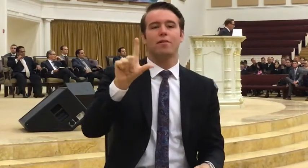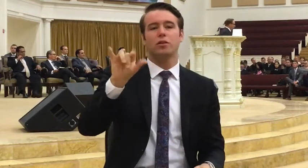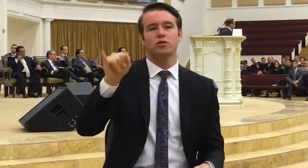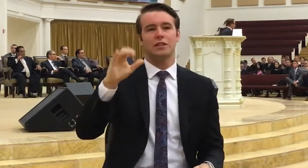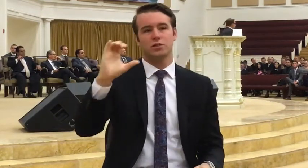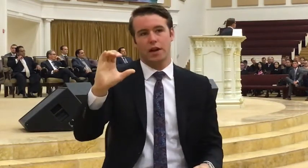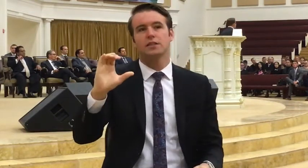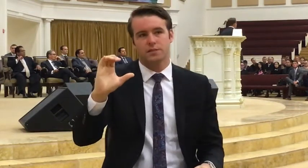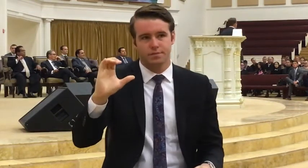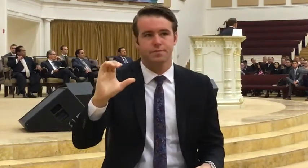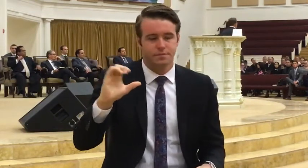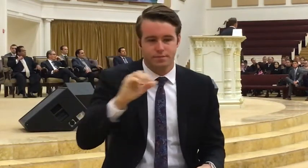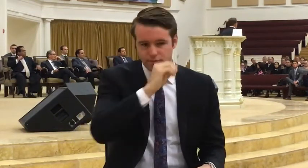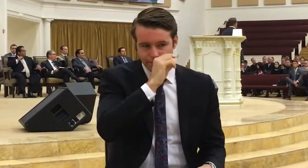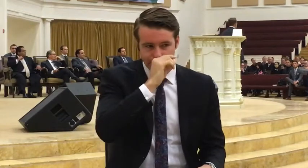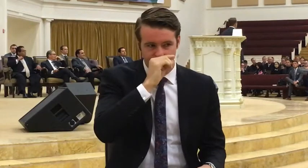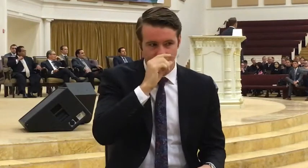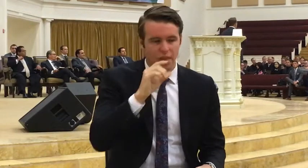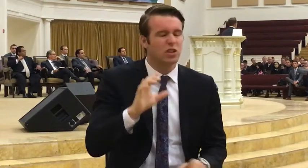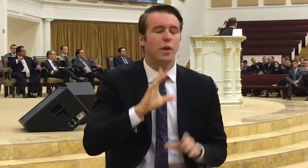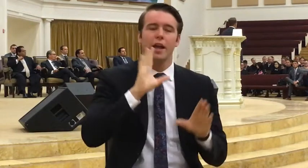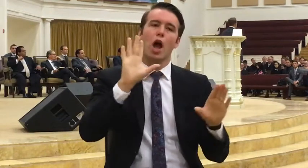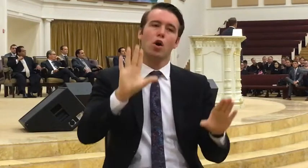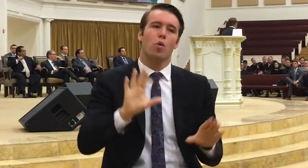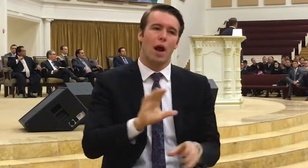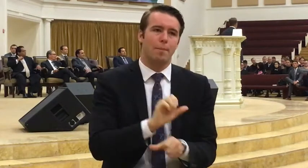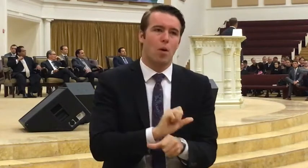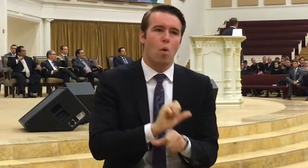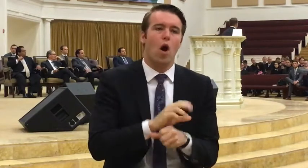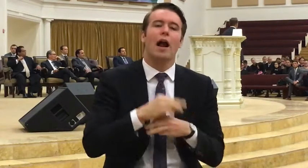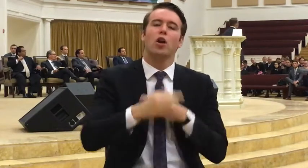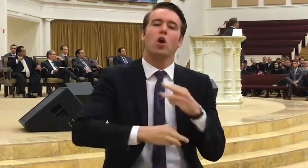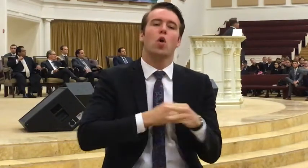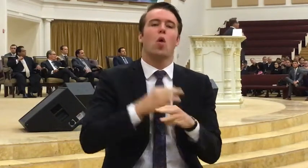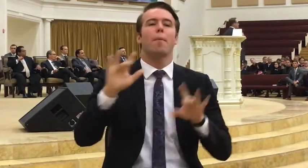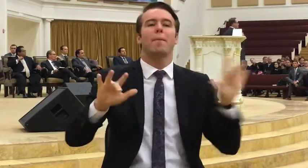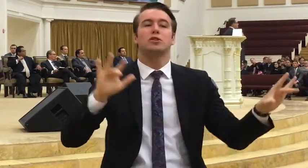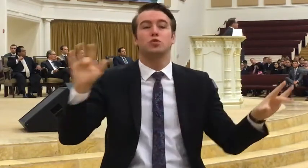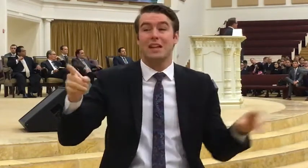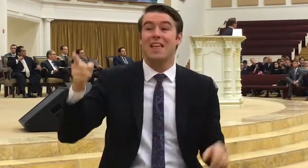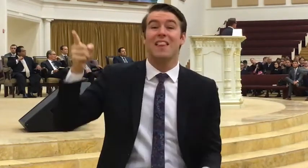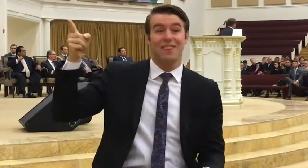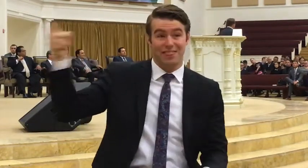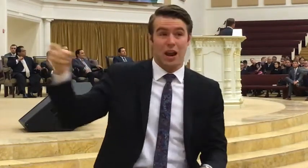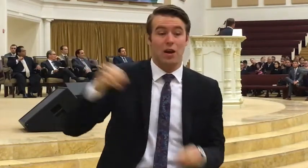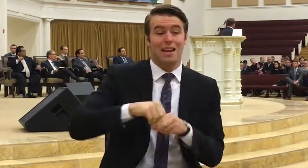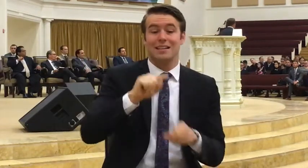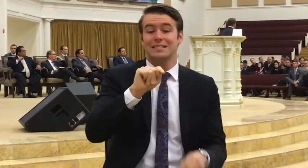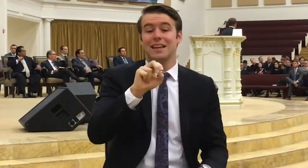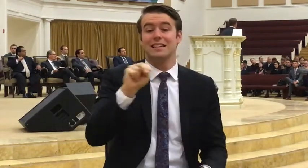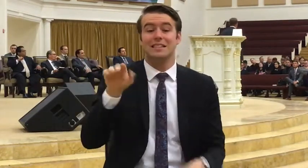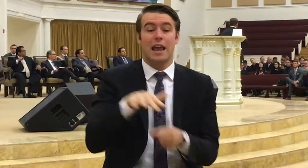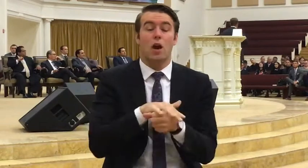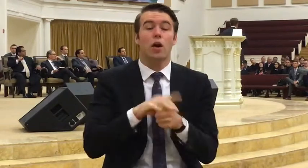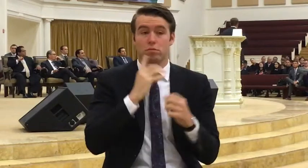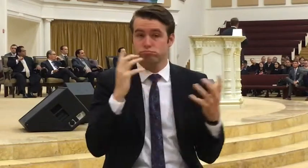Christ, and doing an incredible work of global ministry, not only there in Tennessee